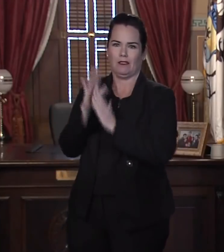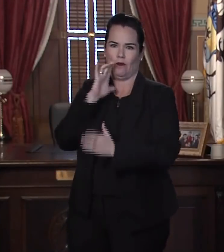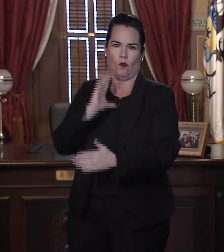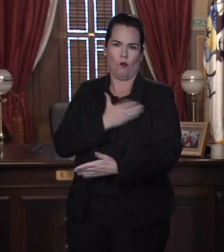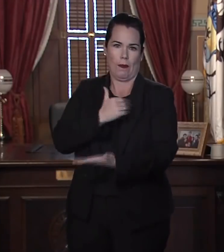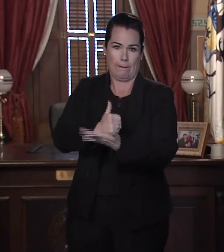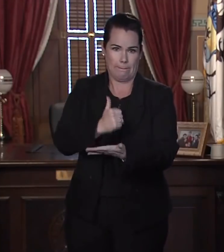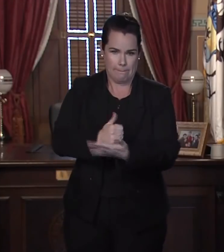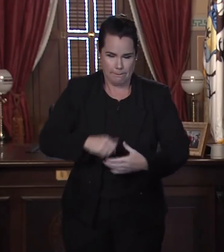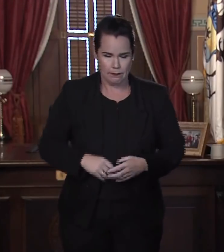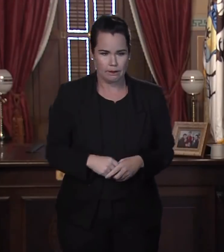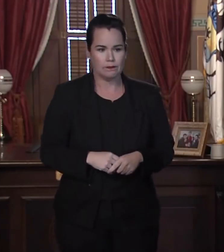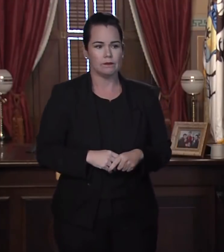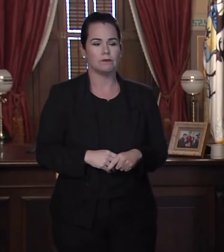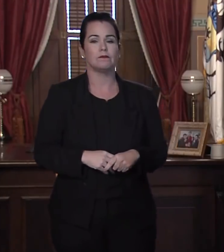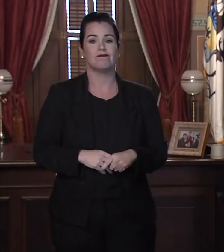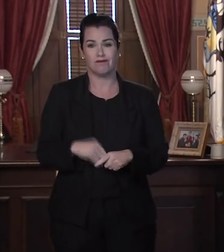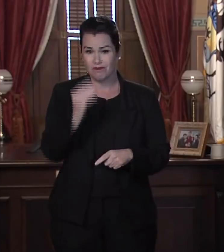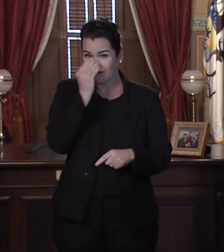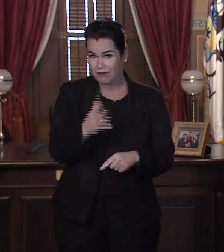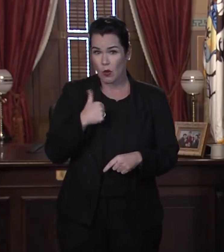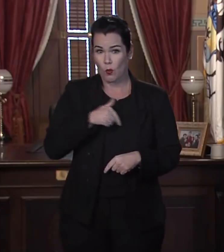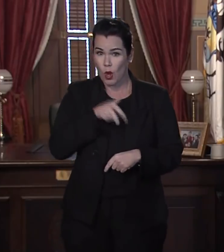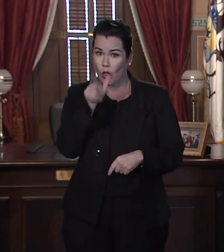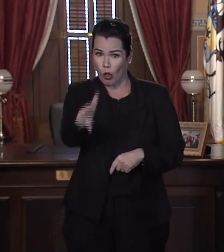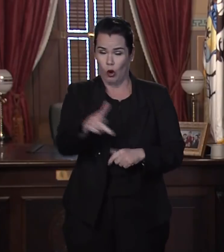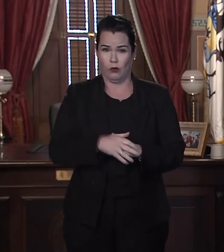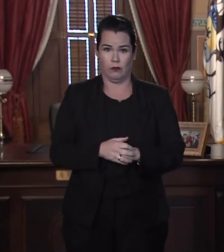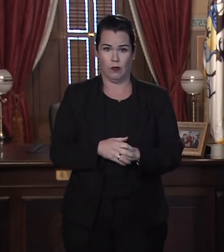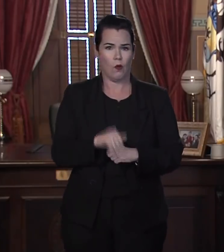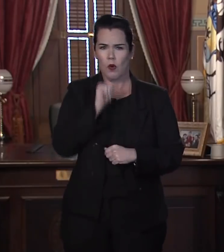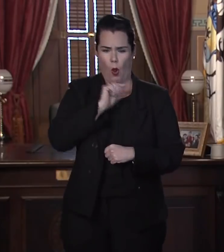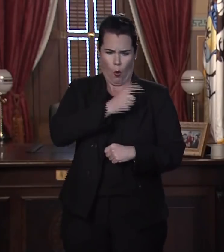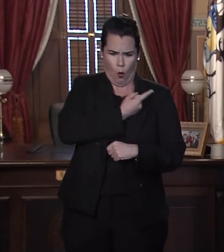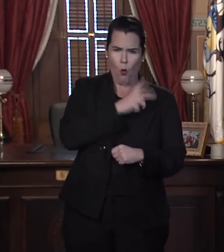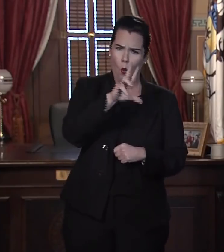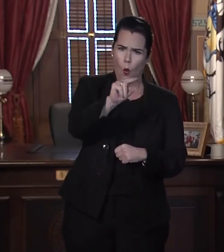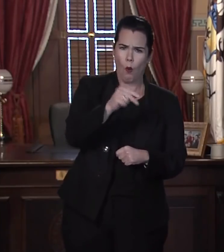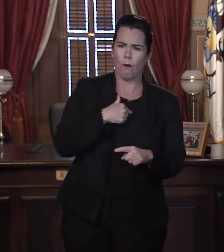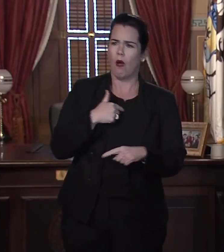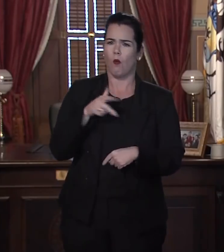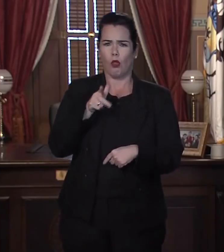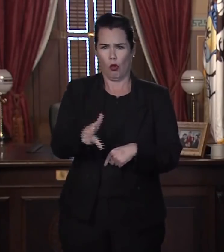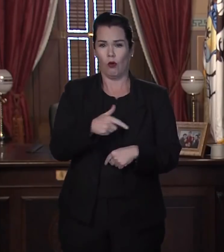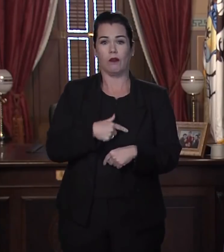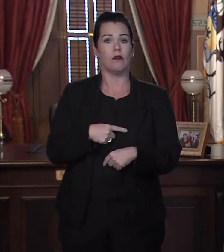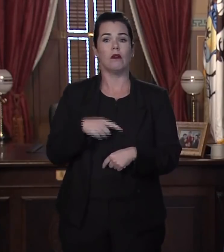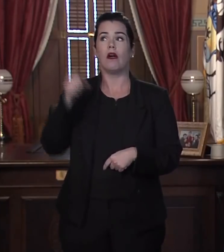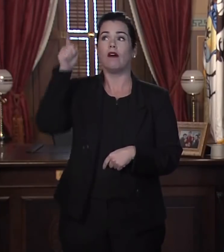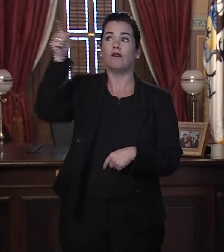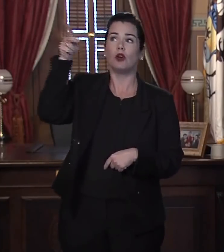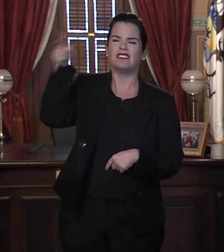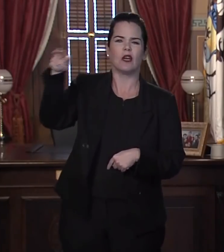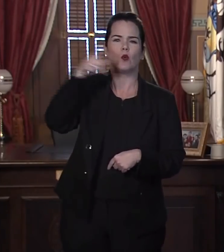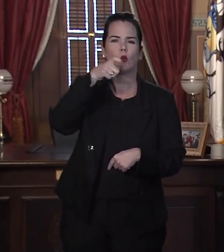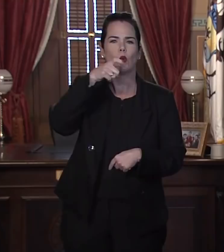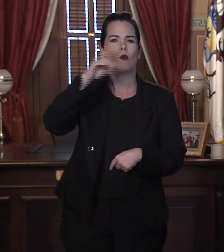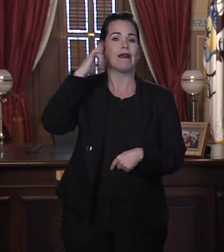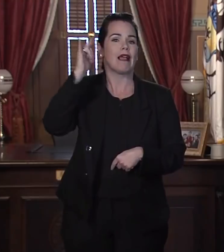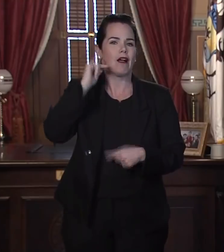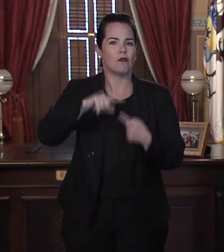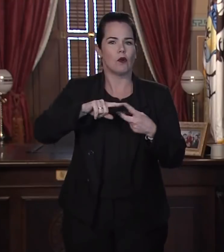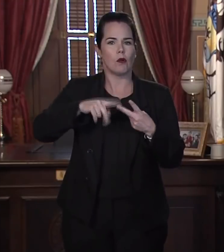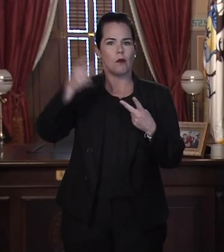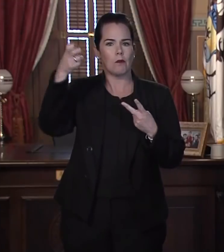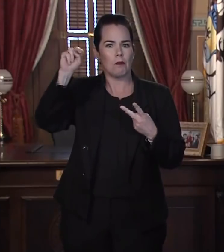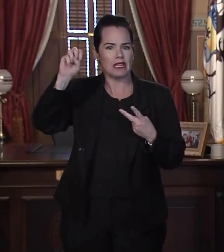increases. In fact, we're the third largest, though, after California and Pennsylvania. We're larger than all other Great Lakes states